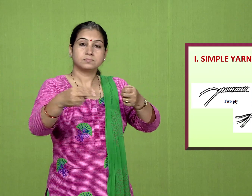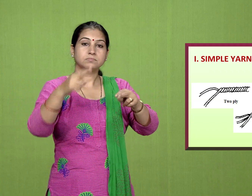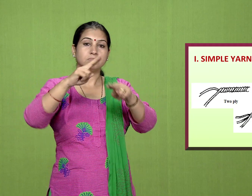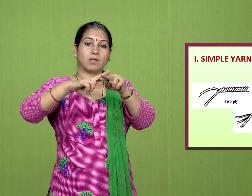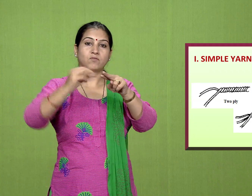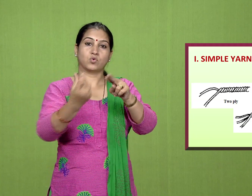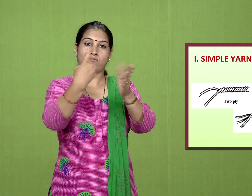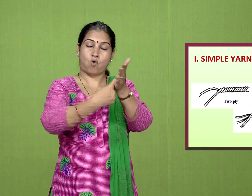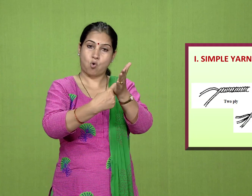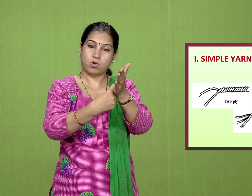4-ply yarn.